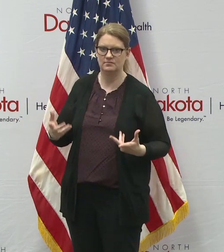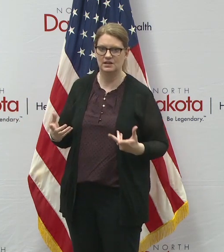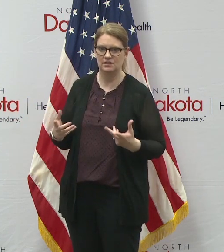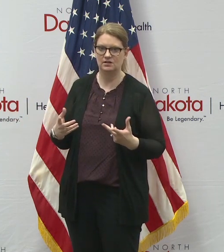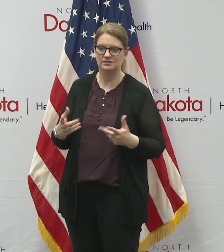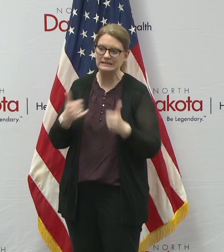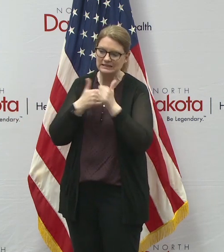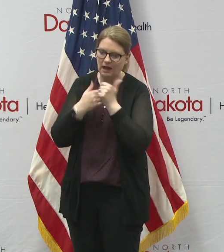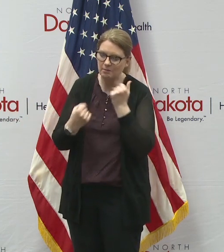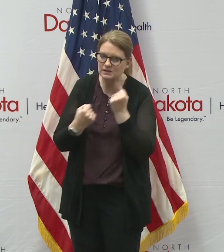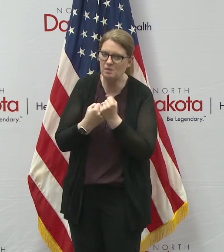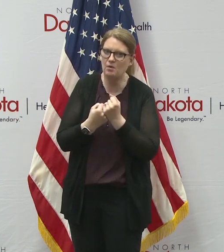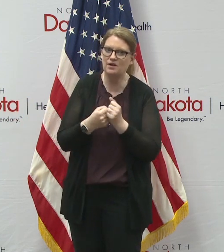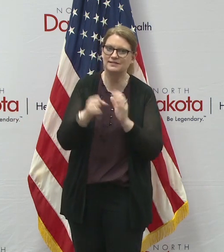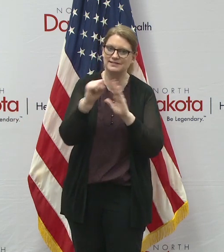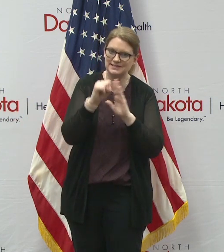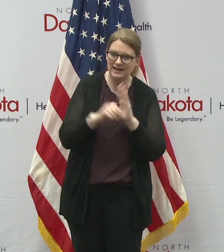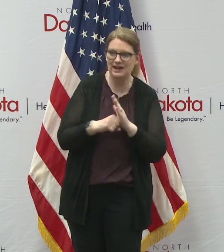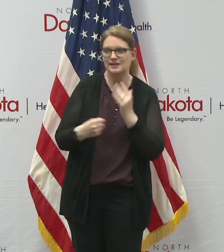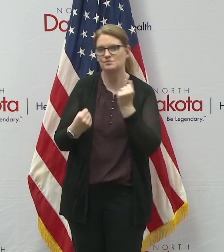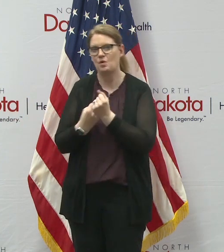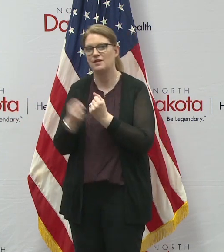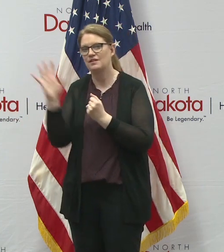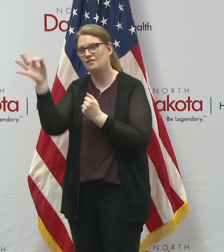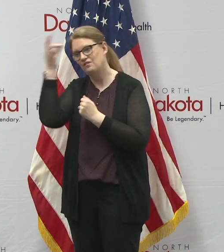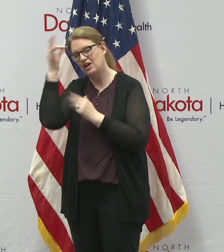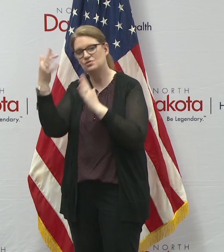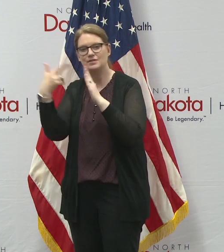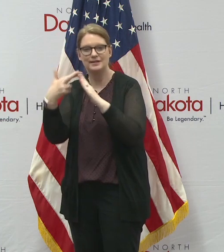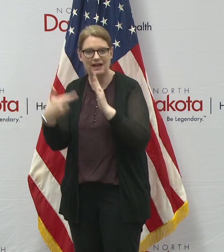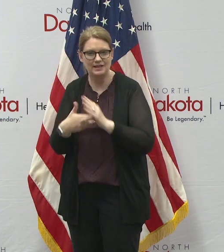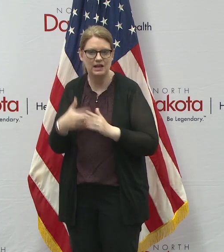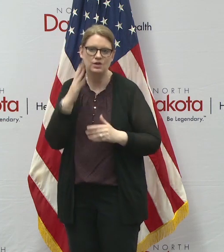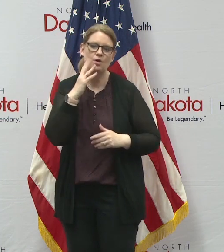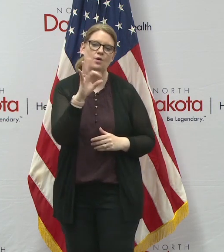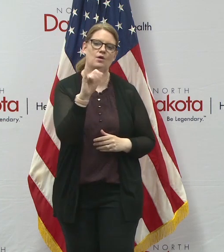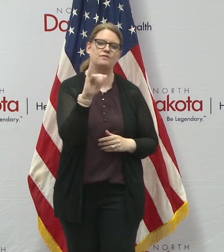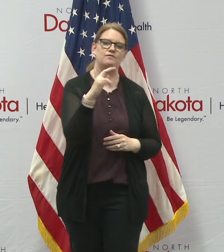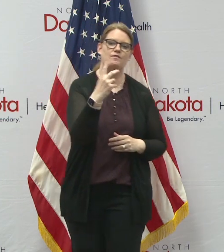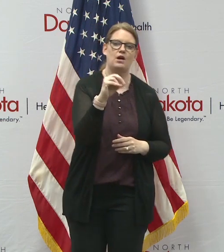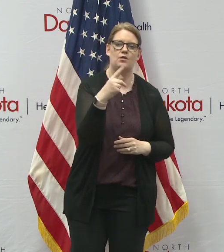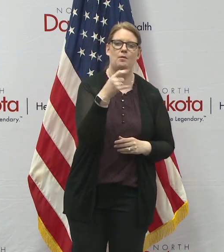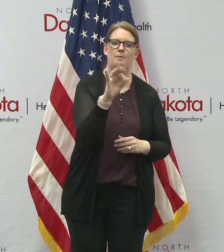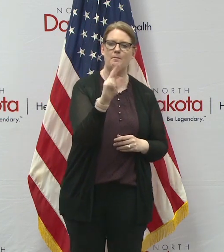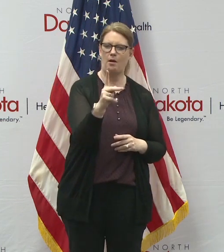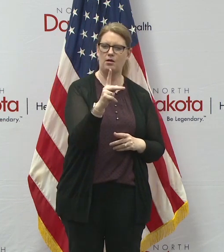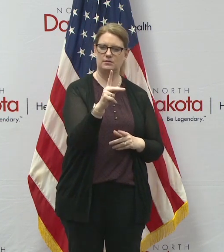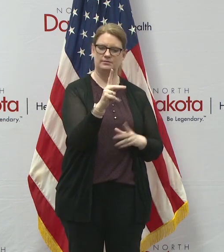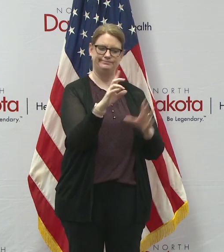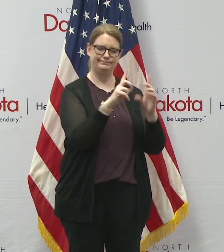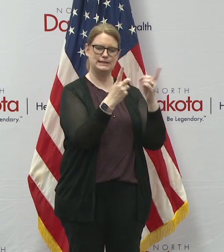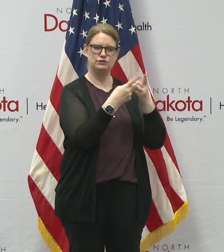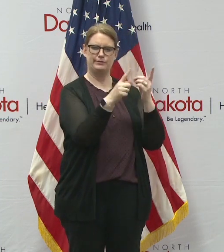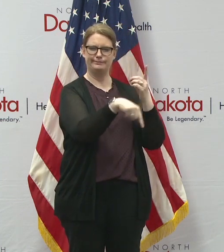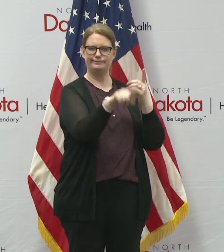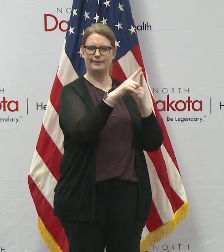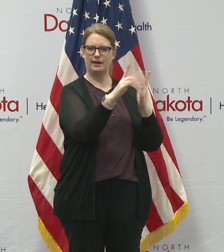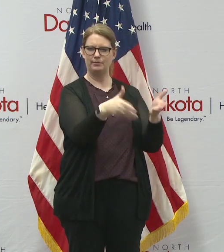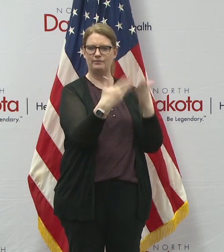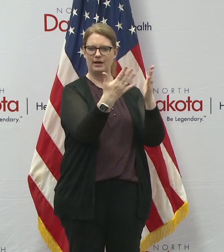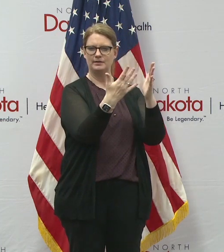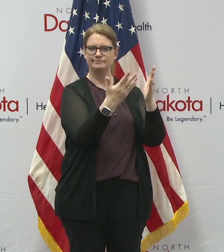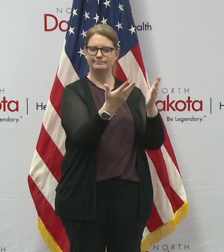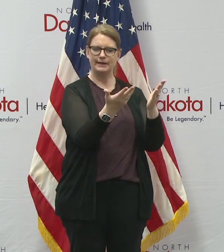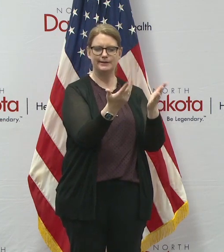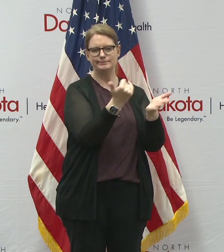being complying. I know that the Fargo Park District has put out some of their own guidance as well as how to make sure to maintain